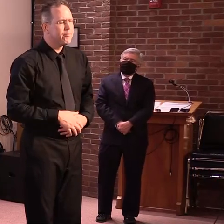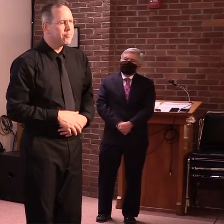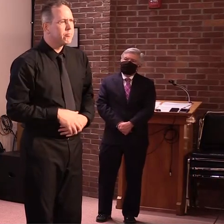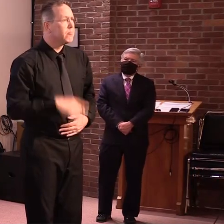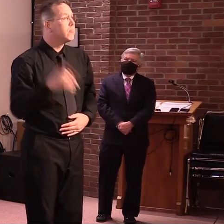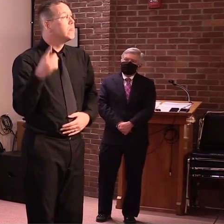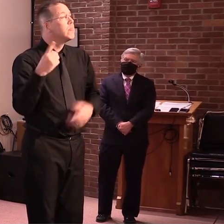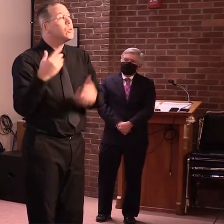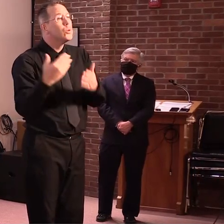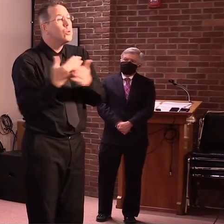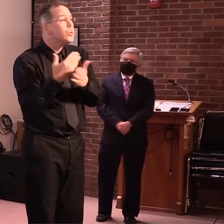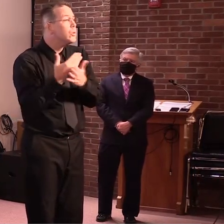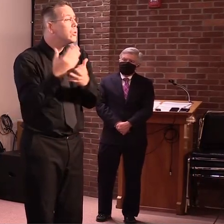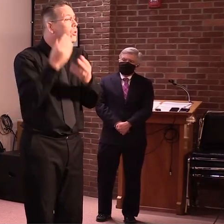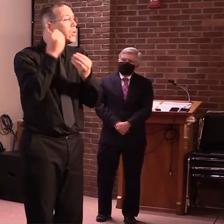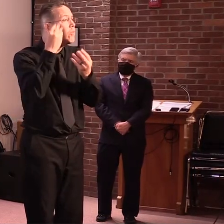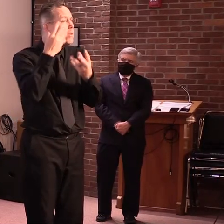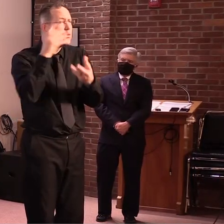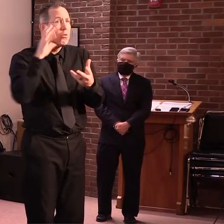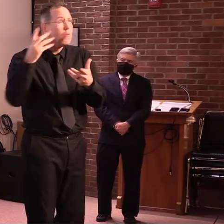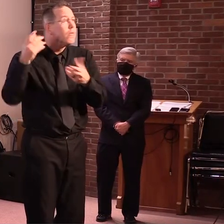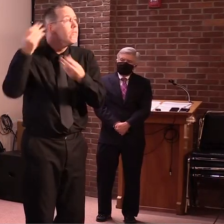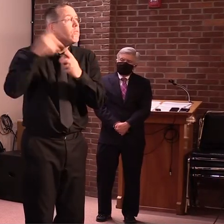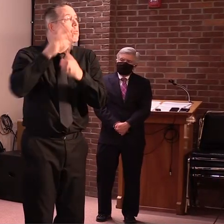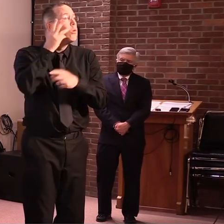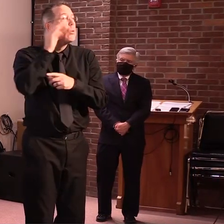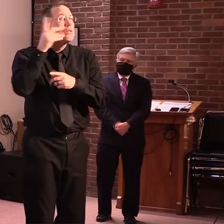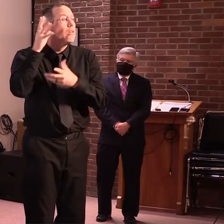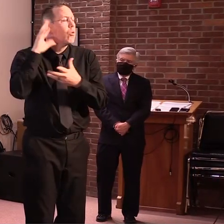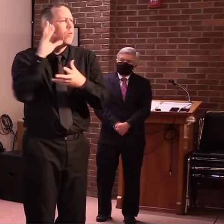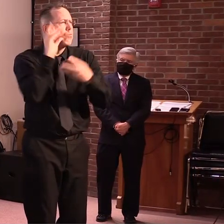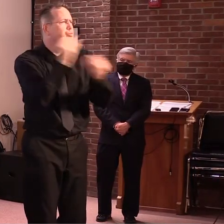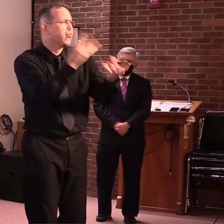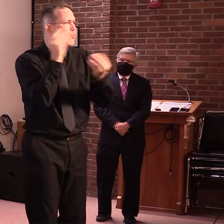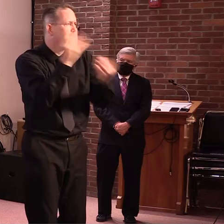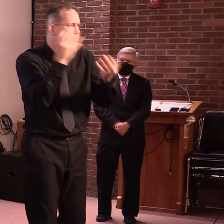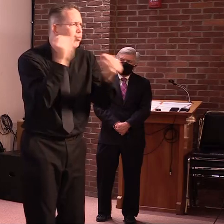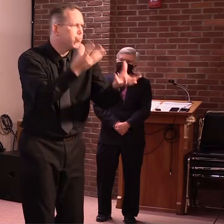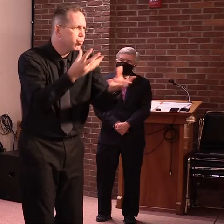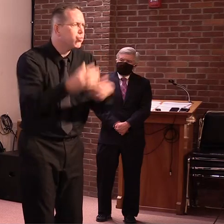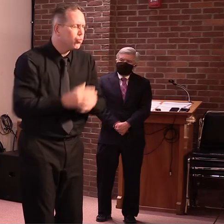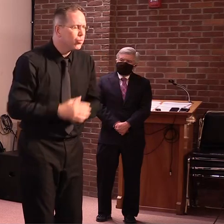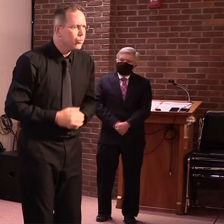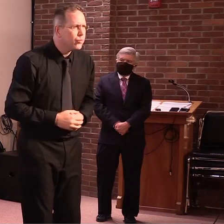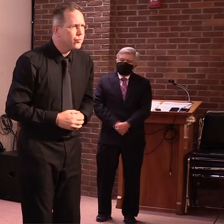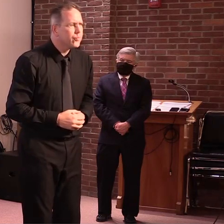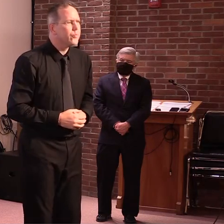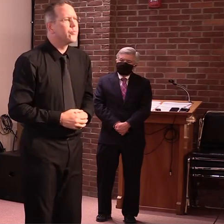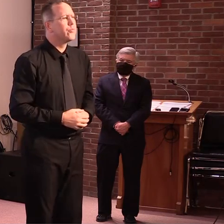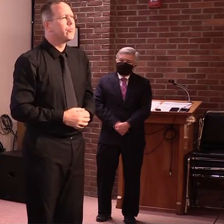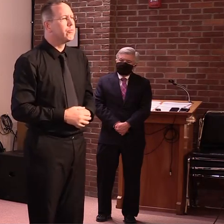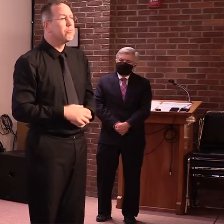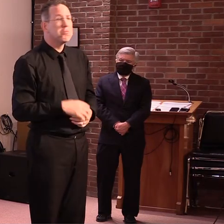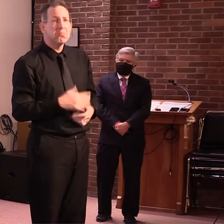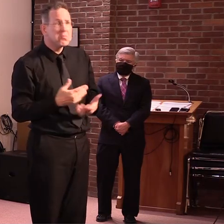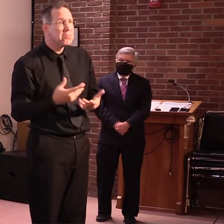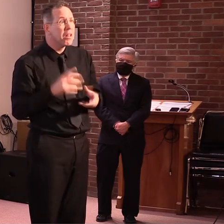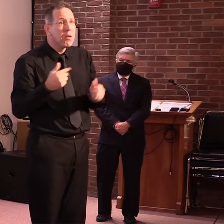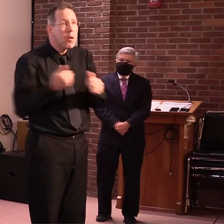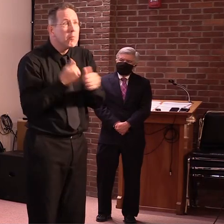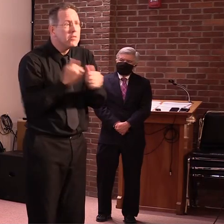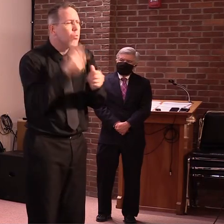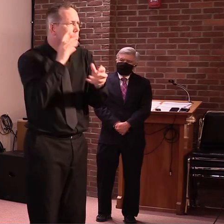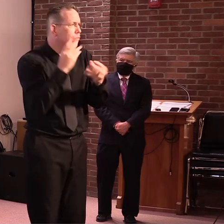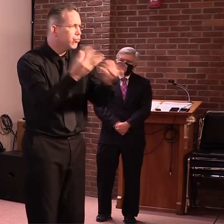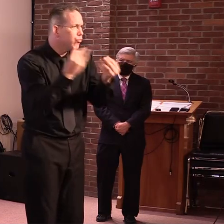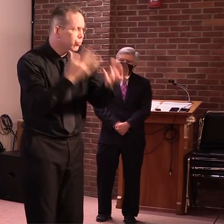We'll continue to keep you updated on the situation in Winooski as new information becomes available. While it feels like